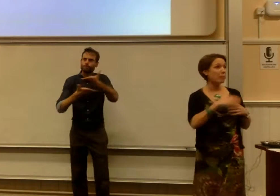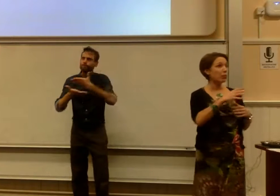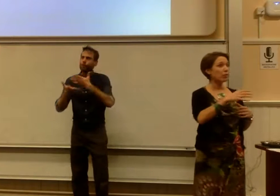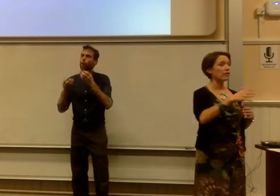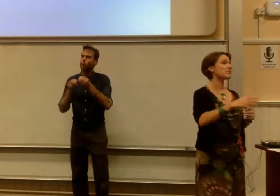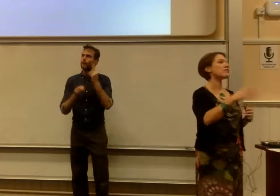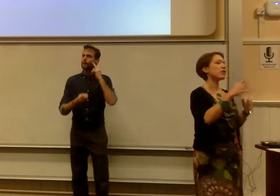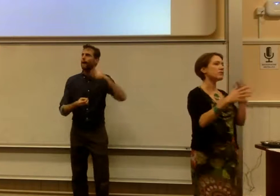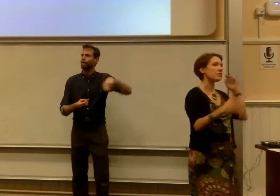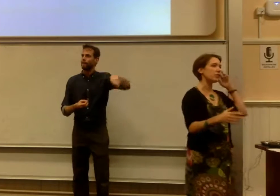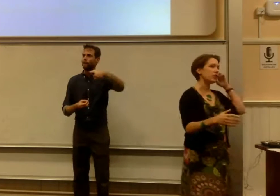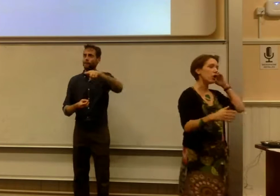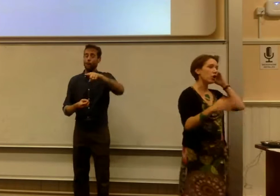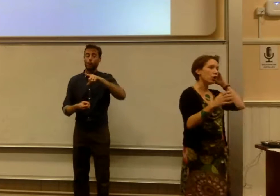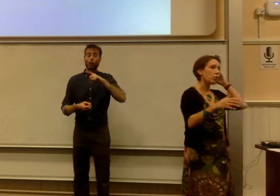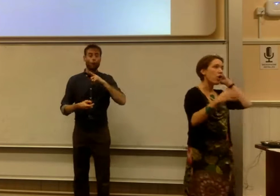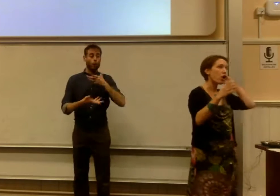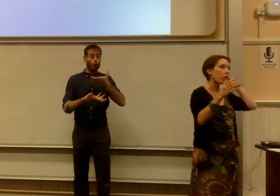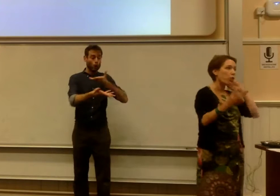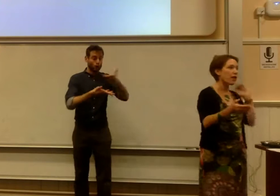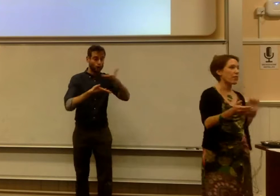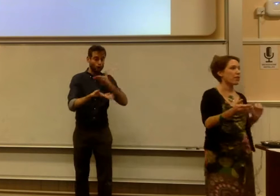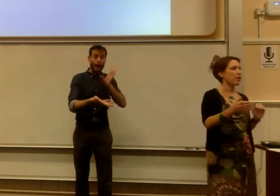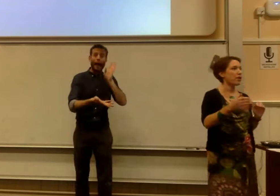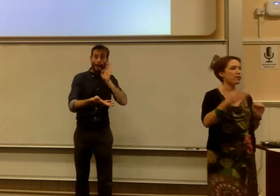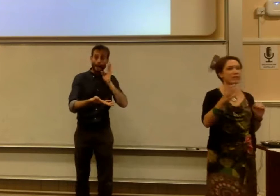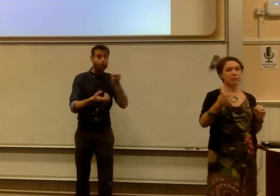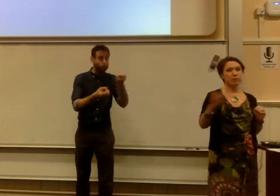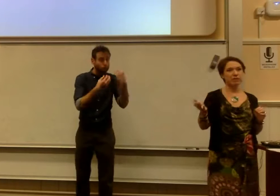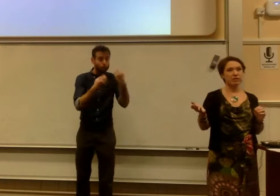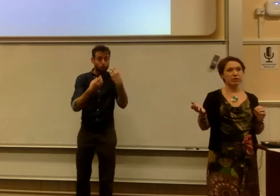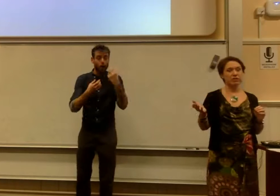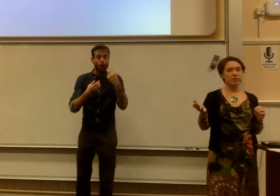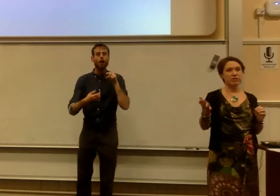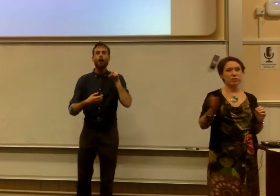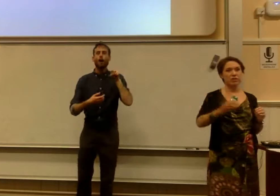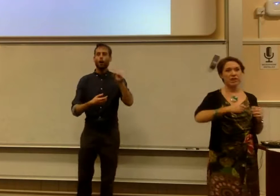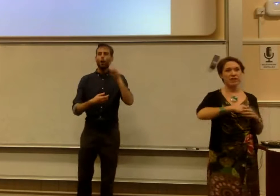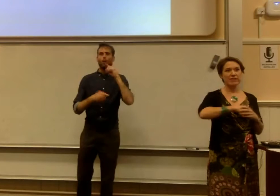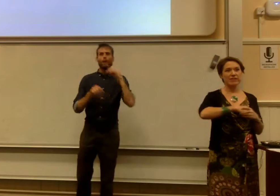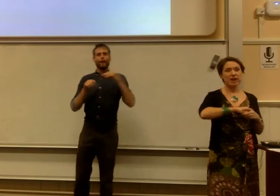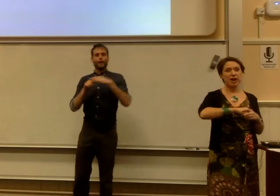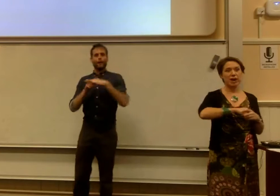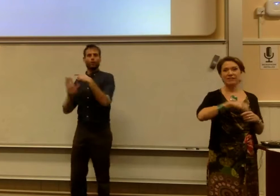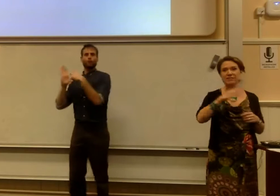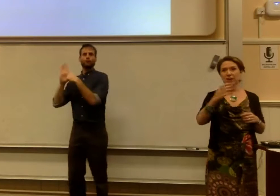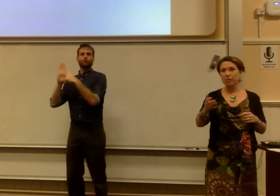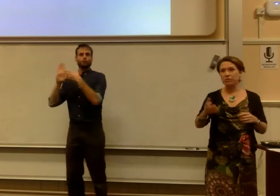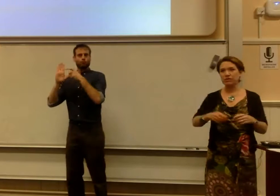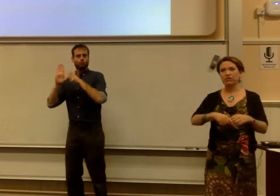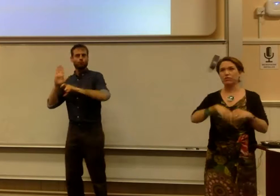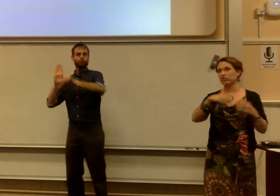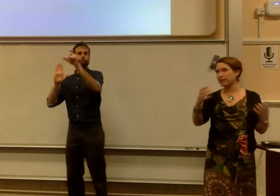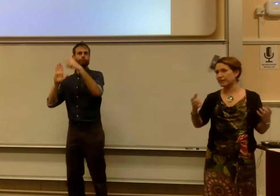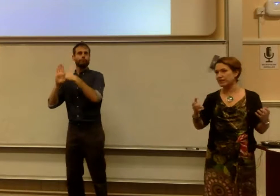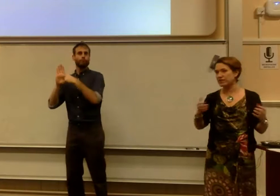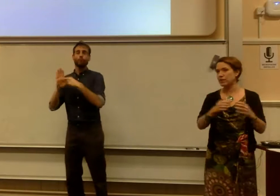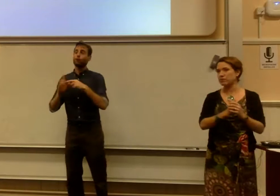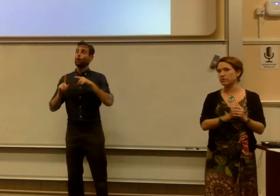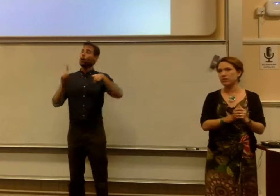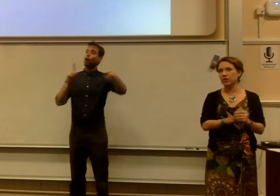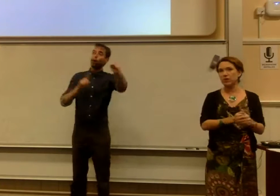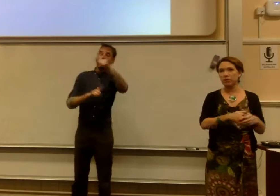And the importance of those of you who work with deaf BSL users, whether that's as interpreters or